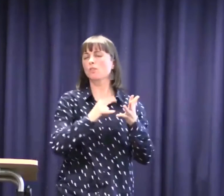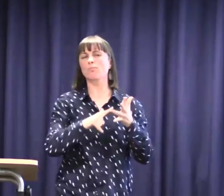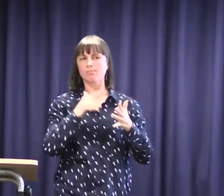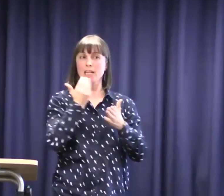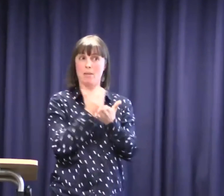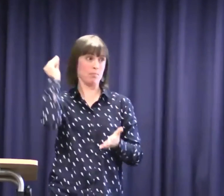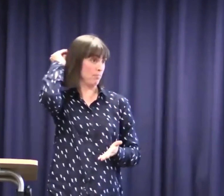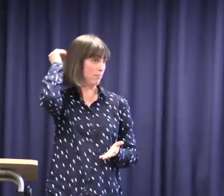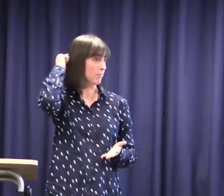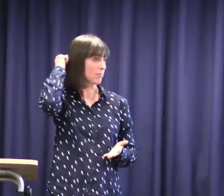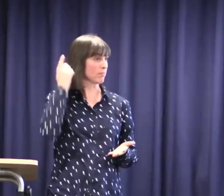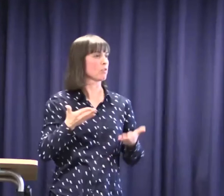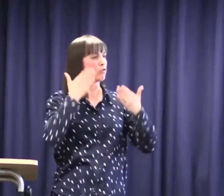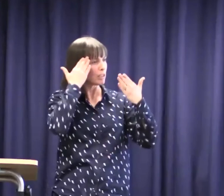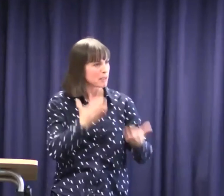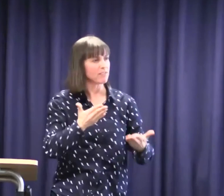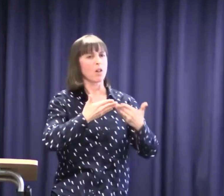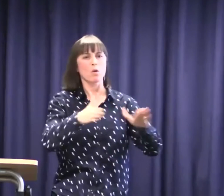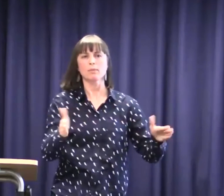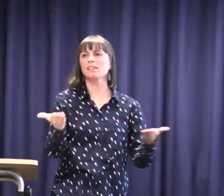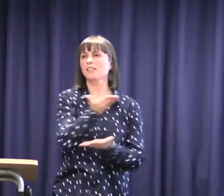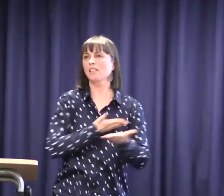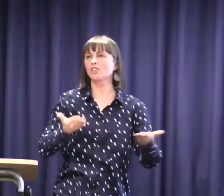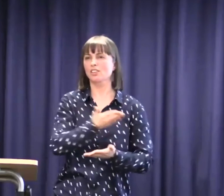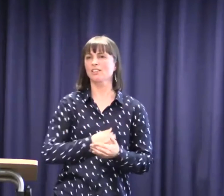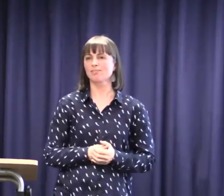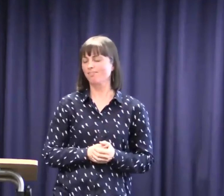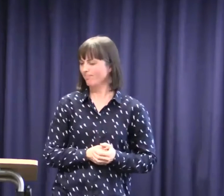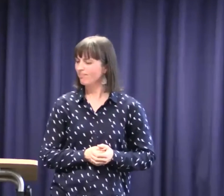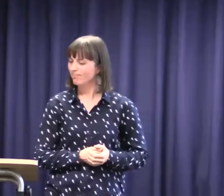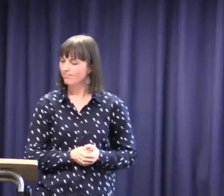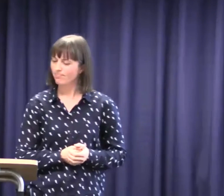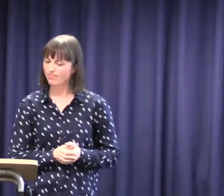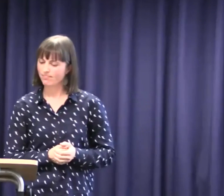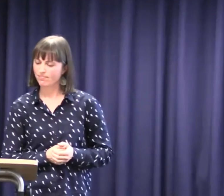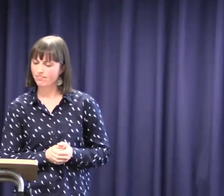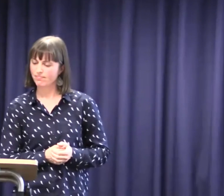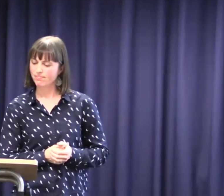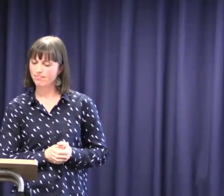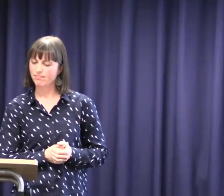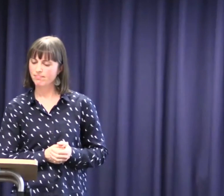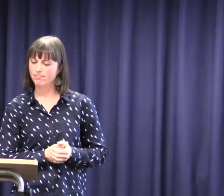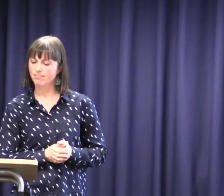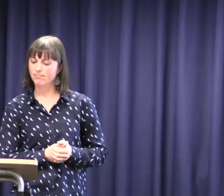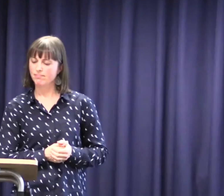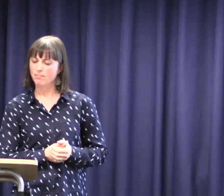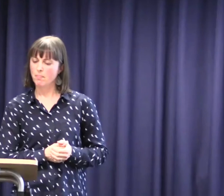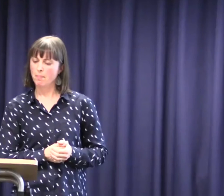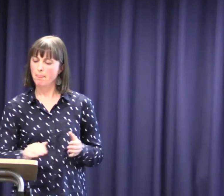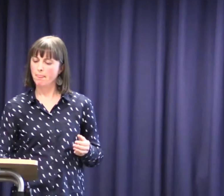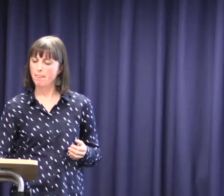want. It's about us moving forward. So if everyone could just respectfully keep that in the back of your mind for this discussion. Thank